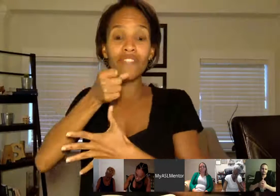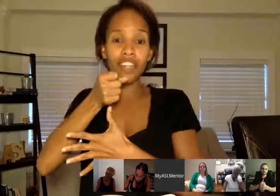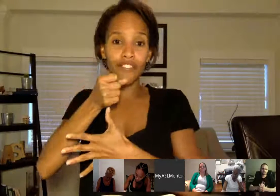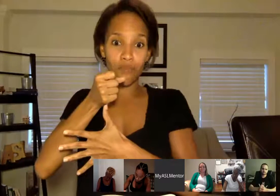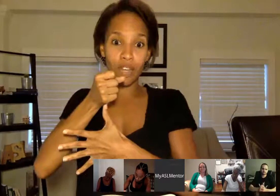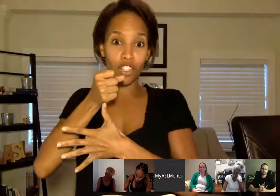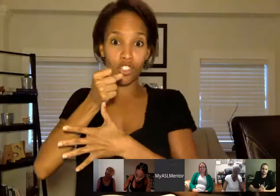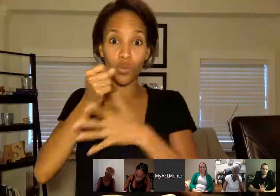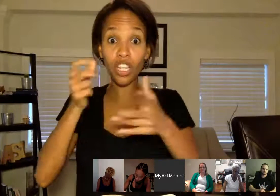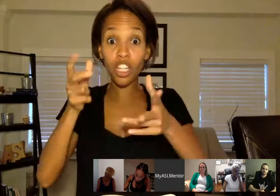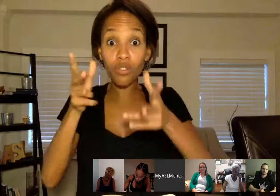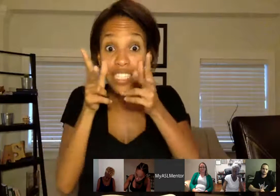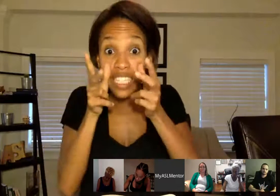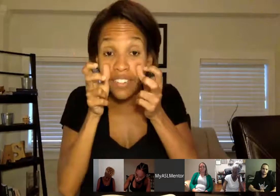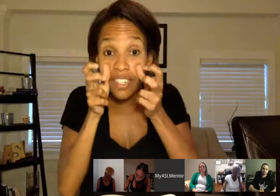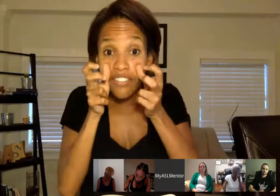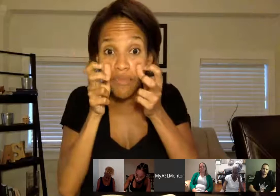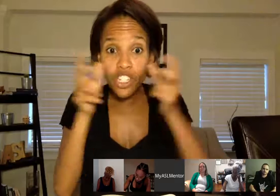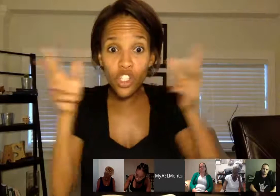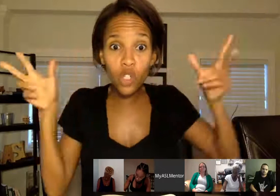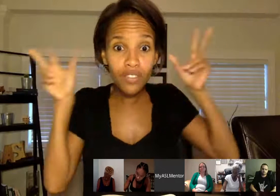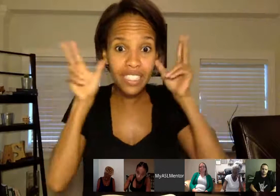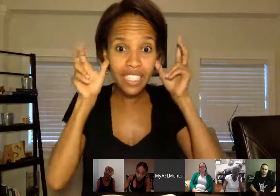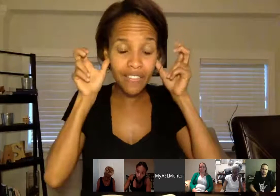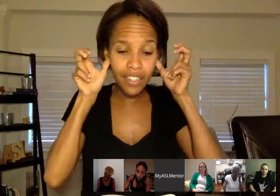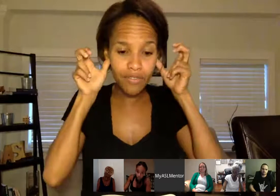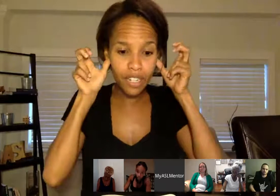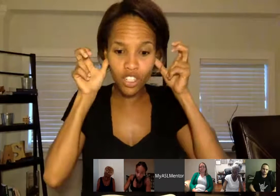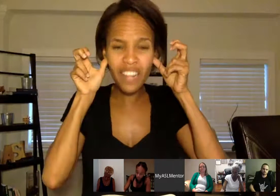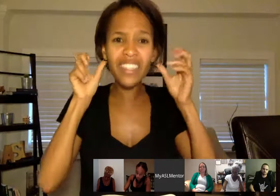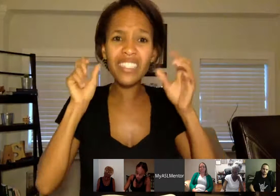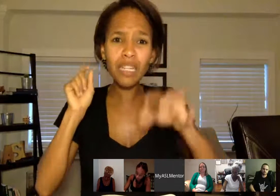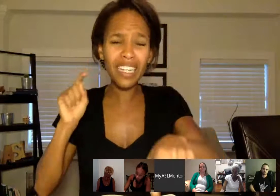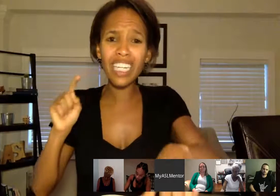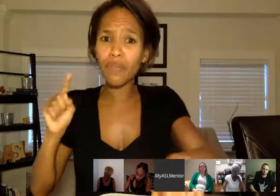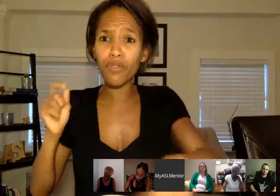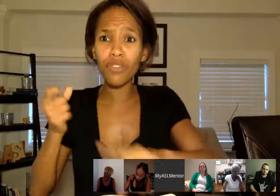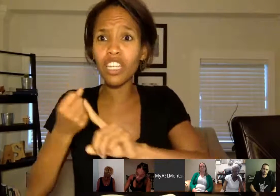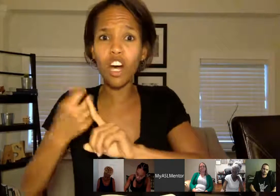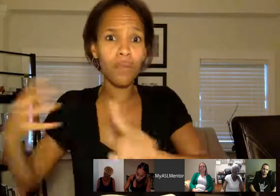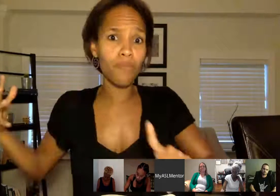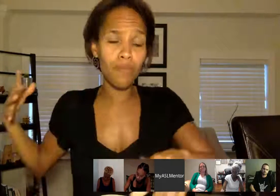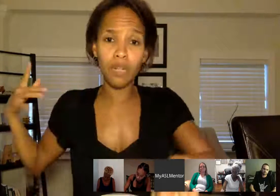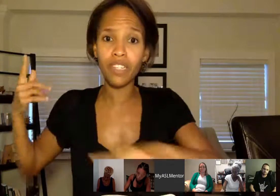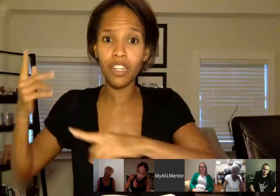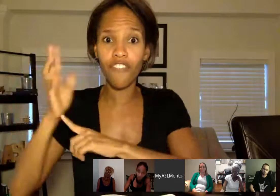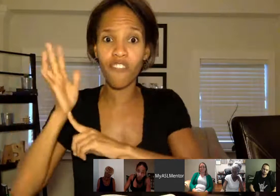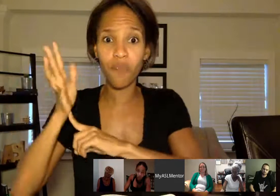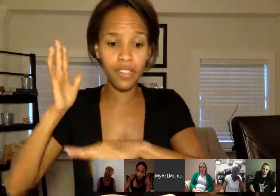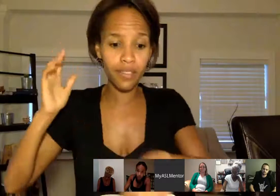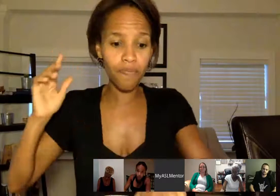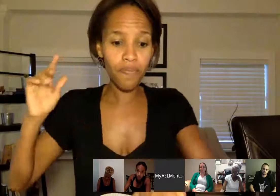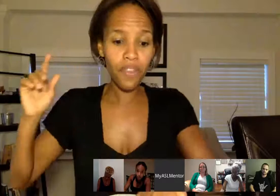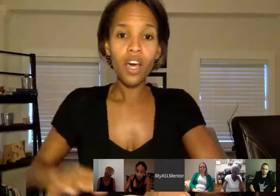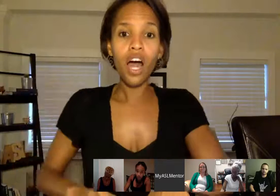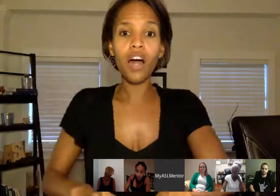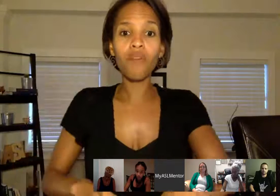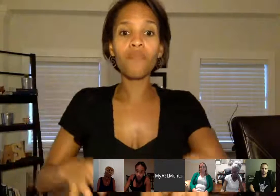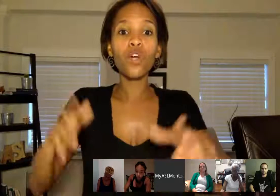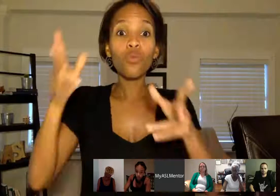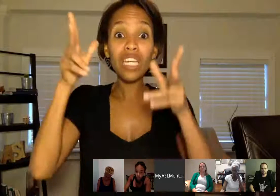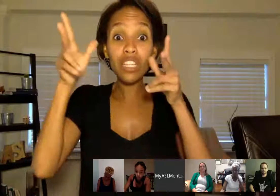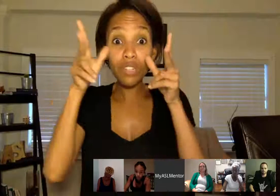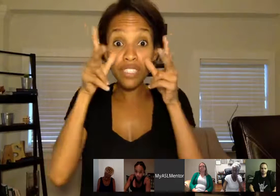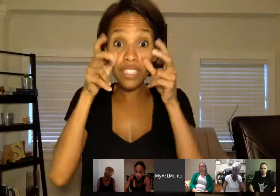receive the information. So we either receive the information or we receive the information. And this seems like it's going to be really long, but I promise I'll be done in 5